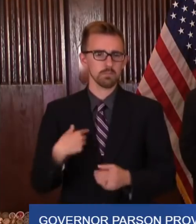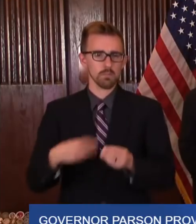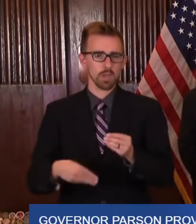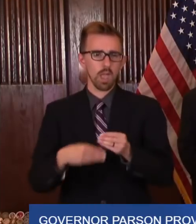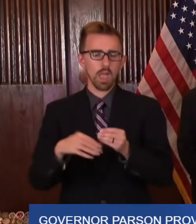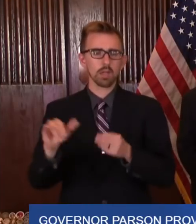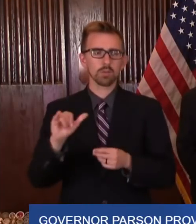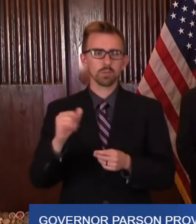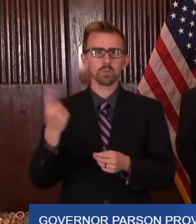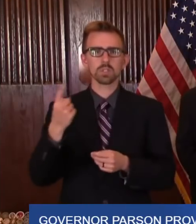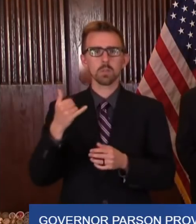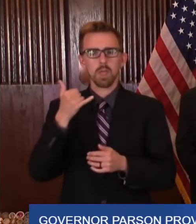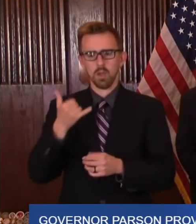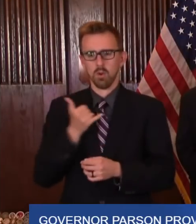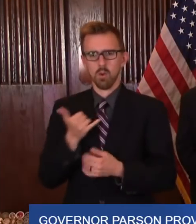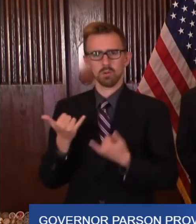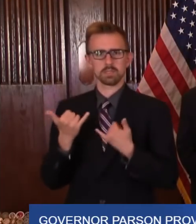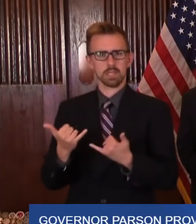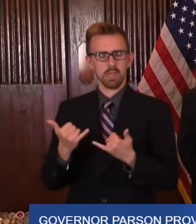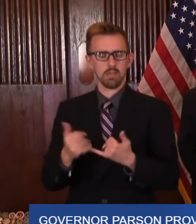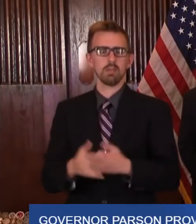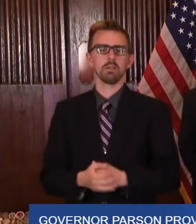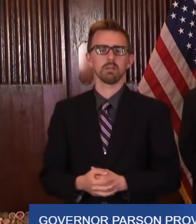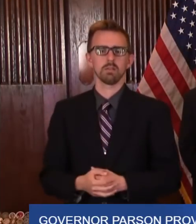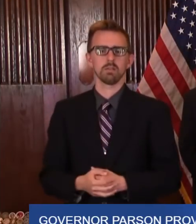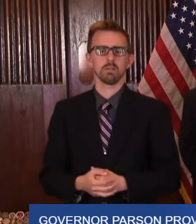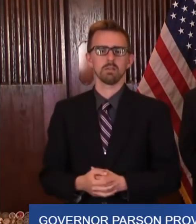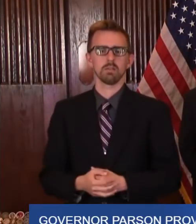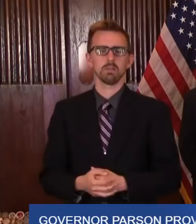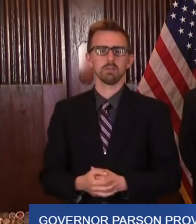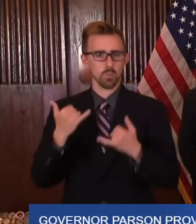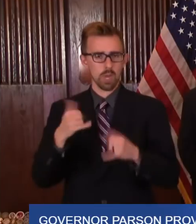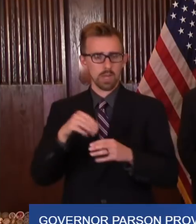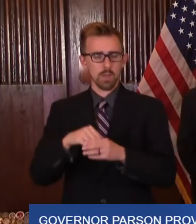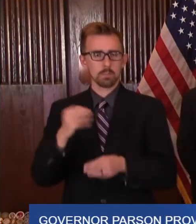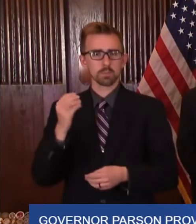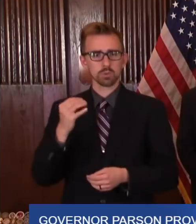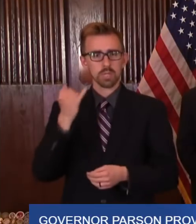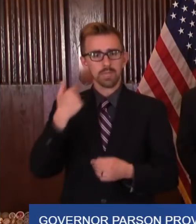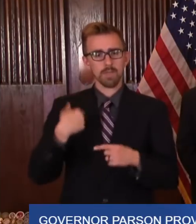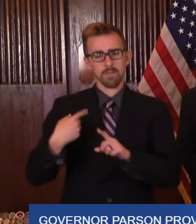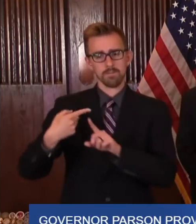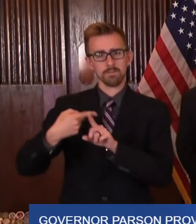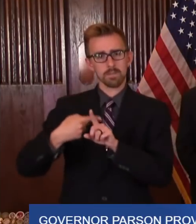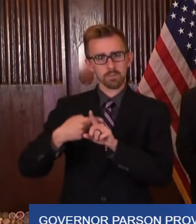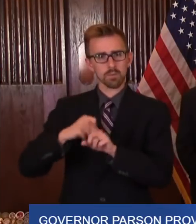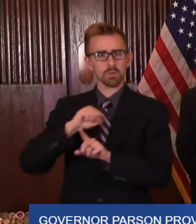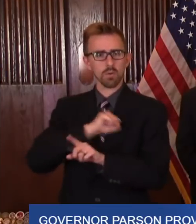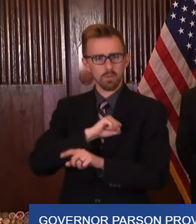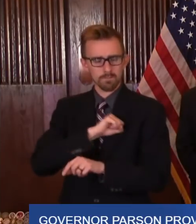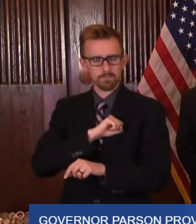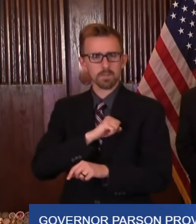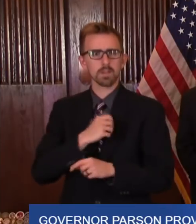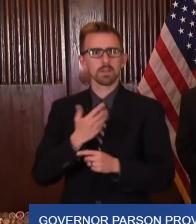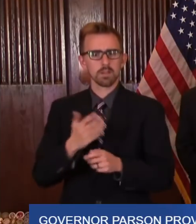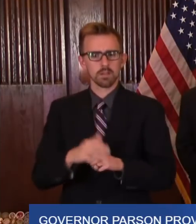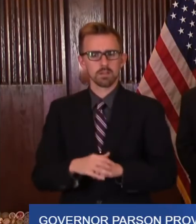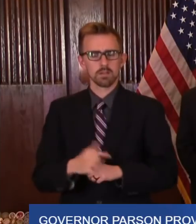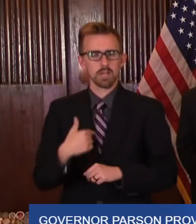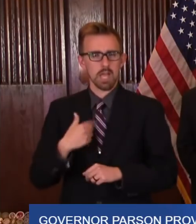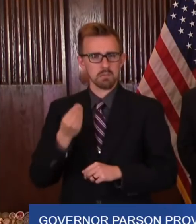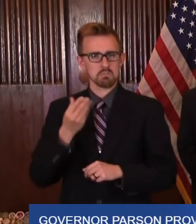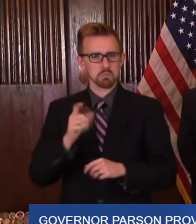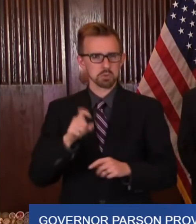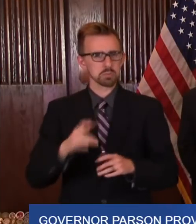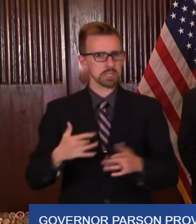add, somebody called me today, and I think at this point in Missouri, if you have a fever and a cough, I would be